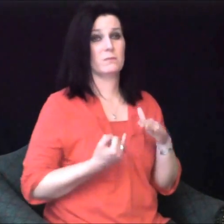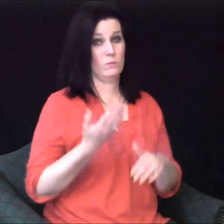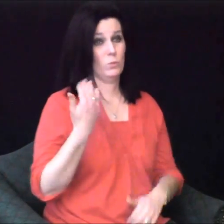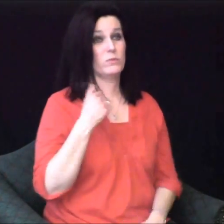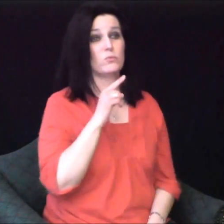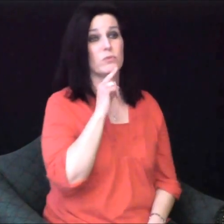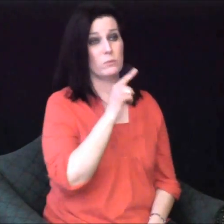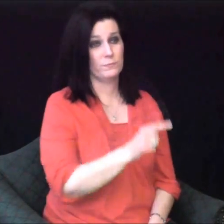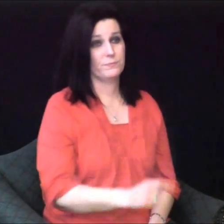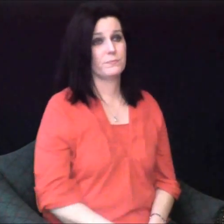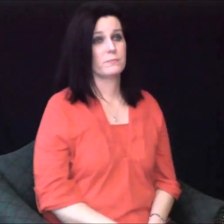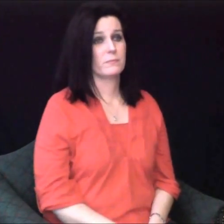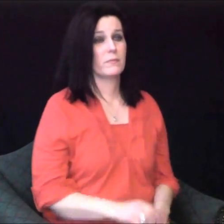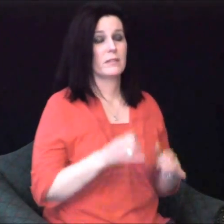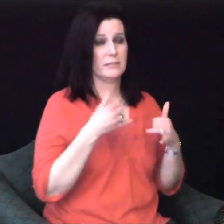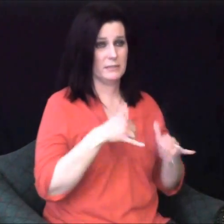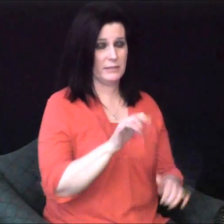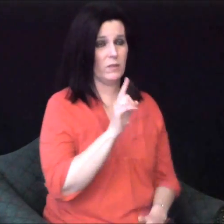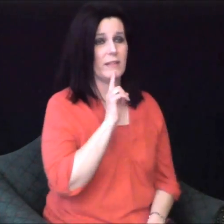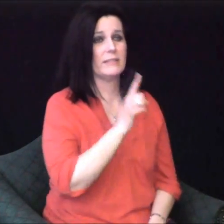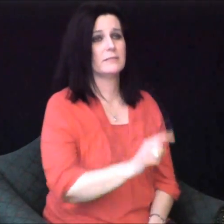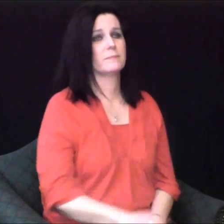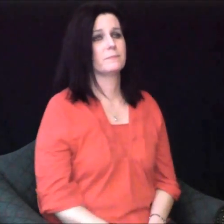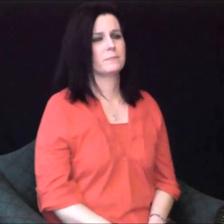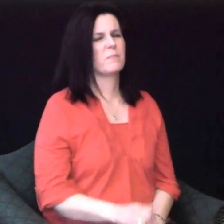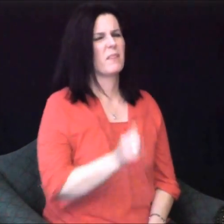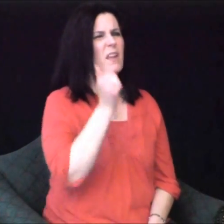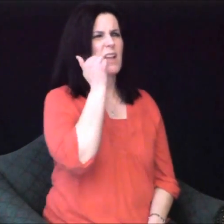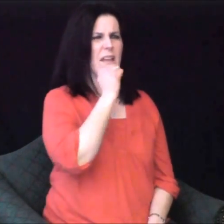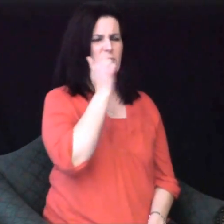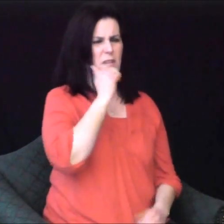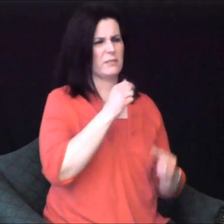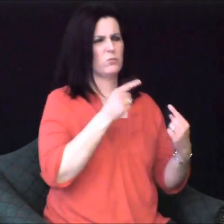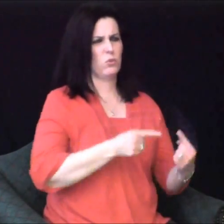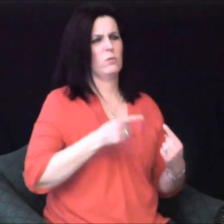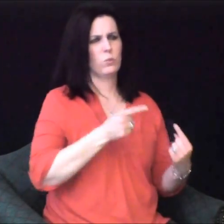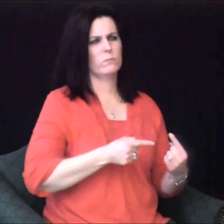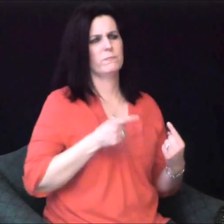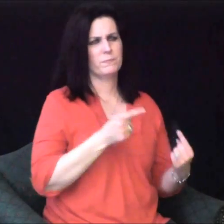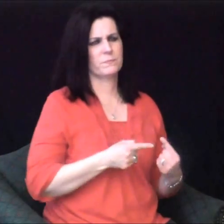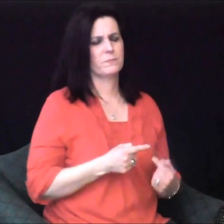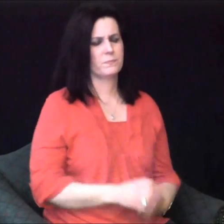Isolation was very real. It still is. It's an everyday struggle.